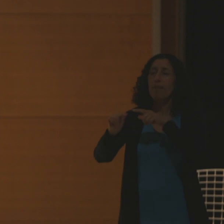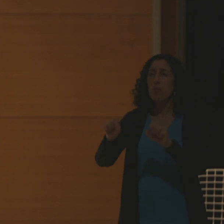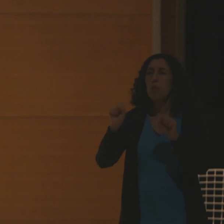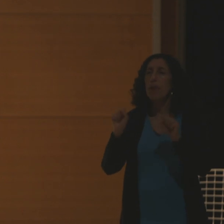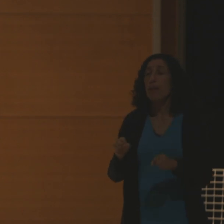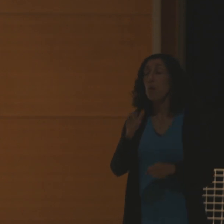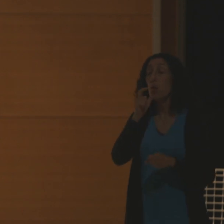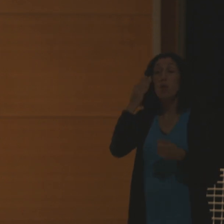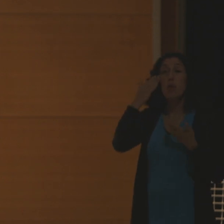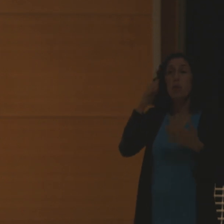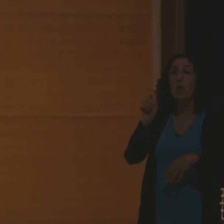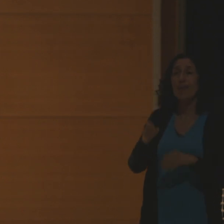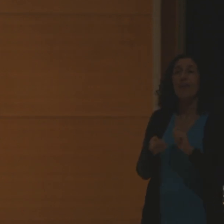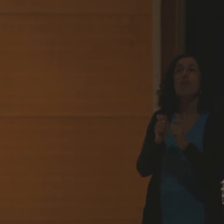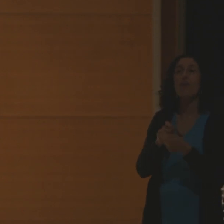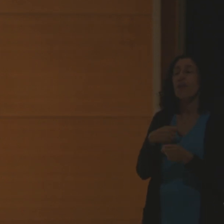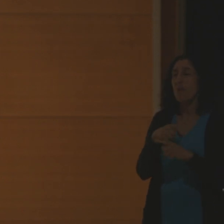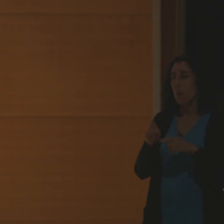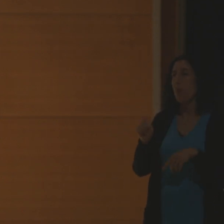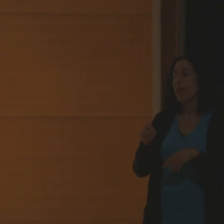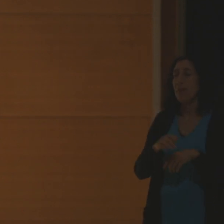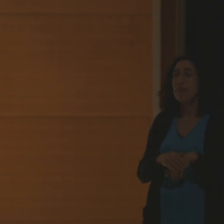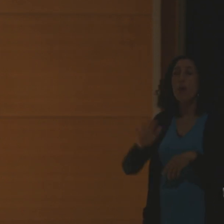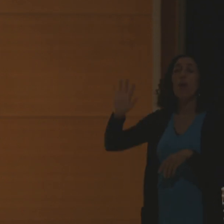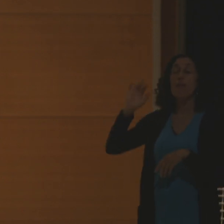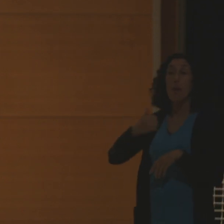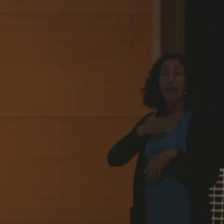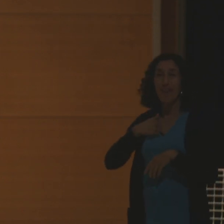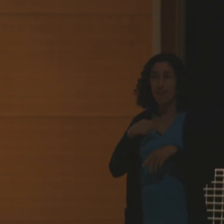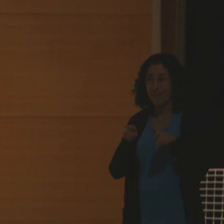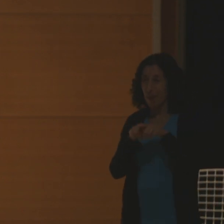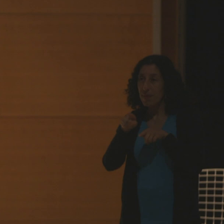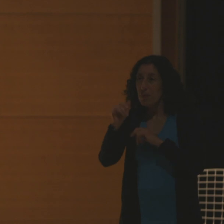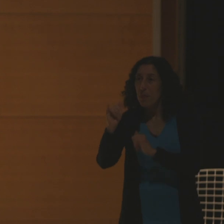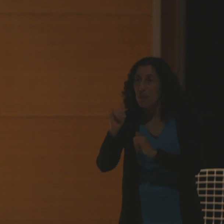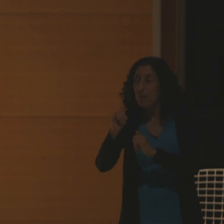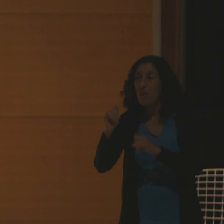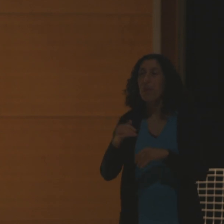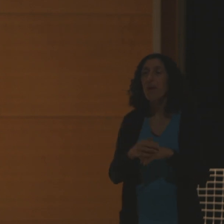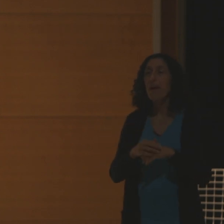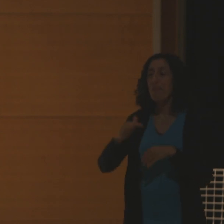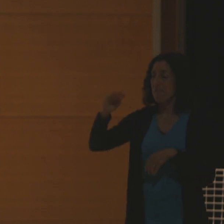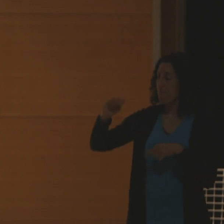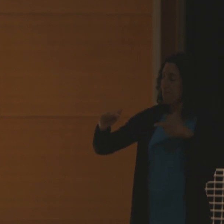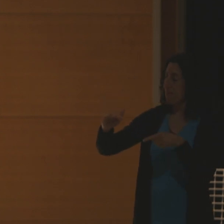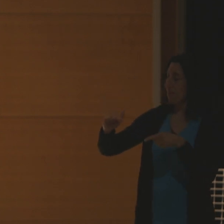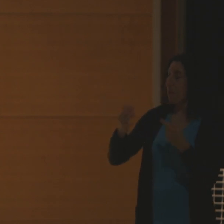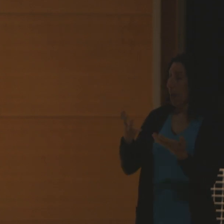but needed it. A long time ago, I was one of these people. I was like you. Ambitious, but